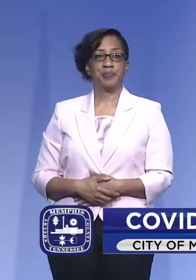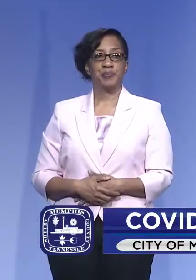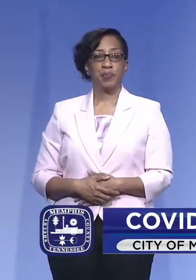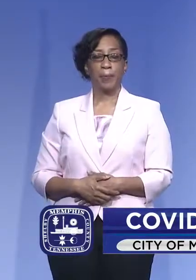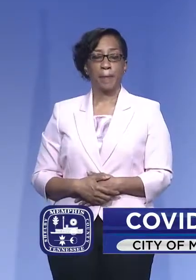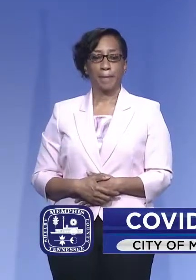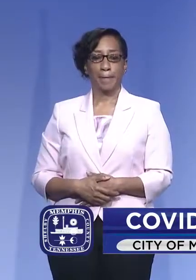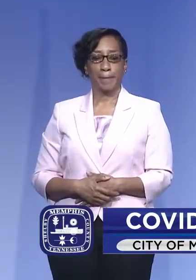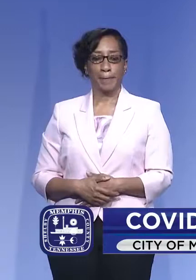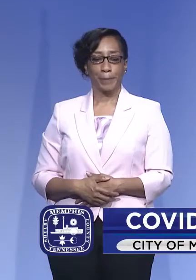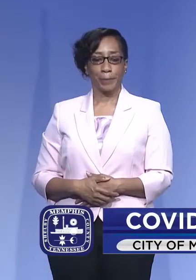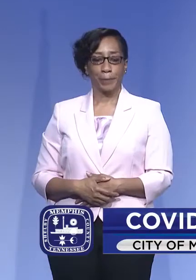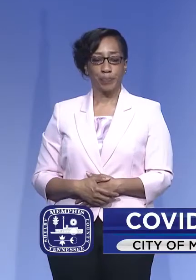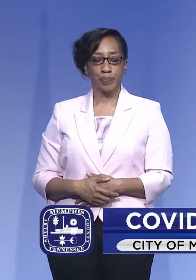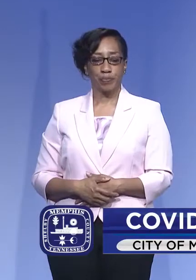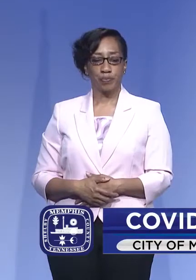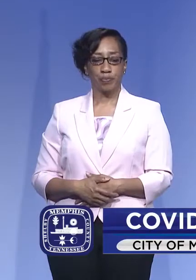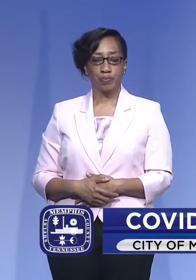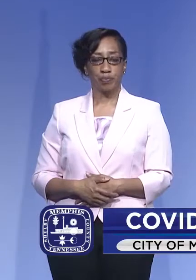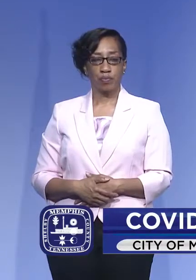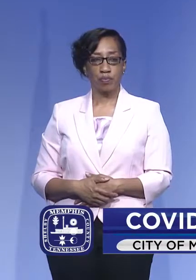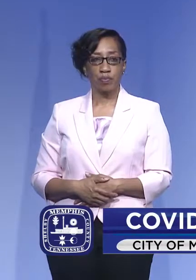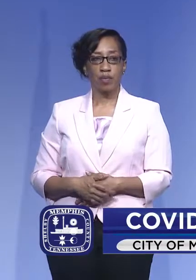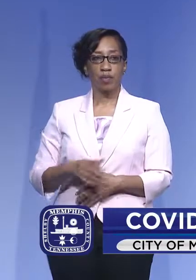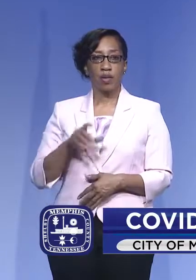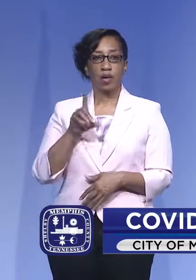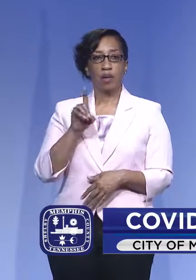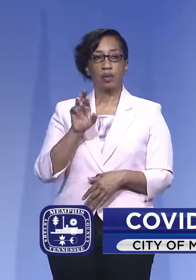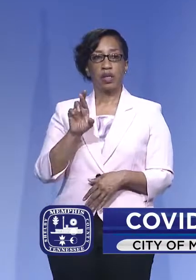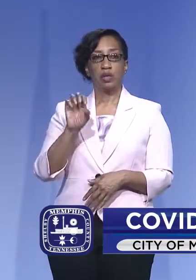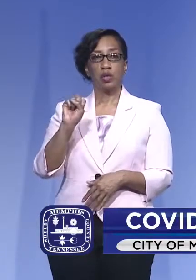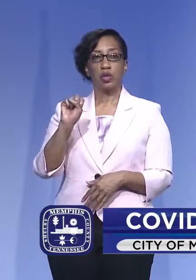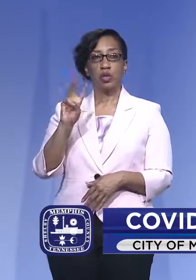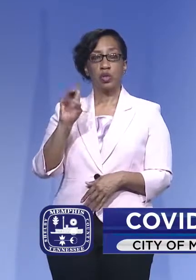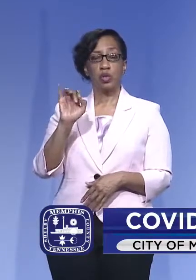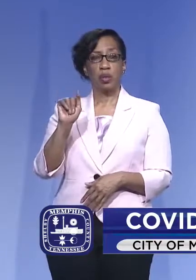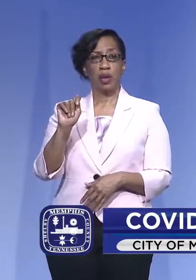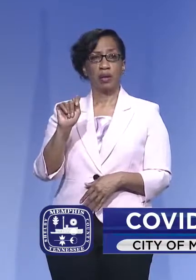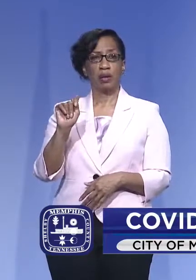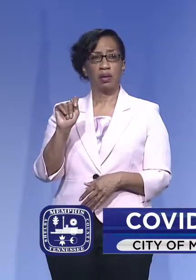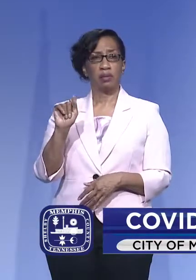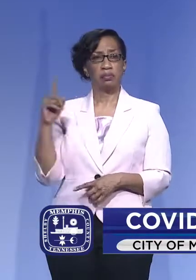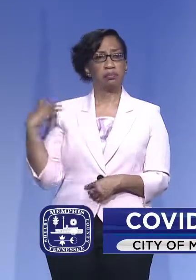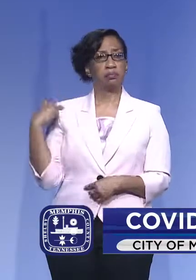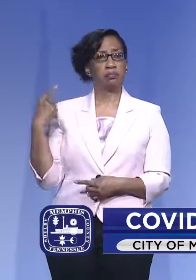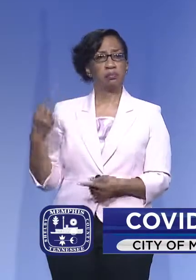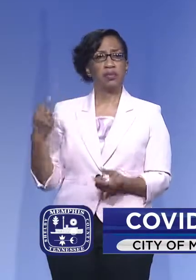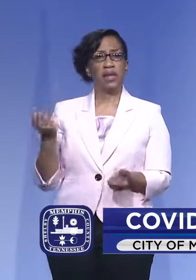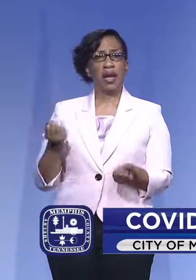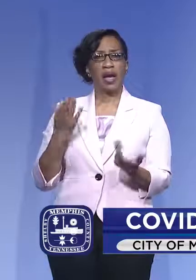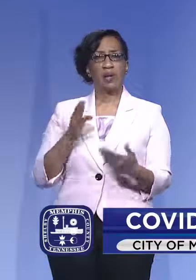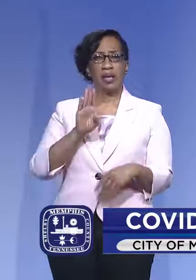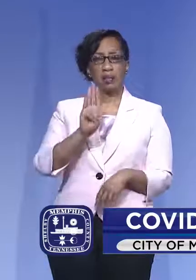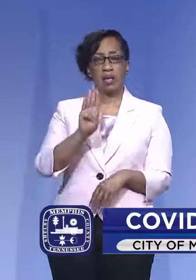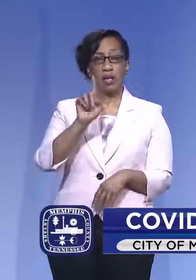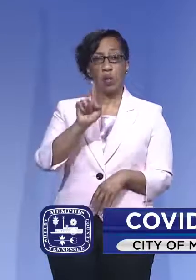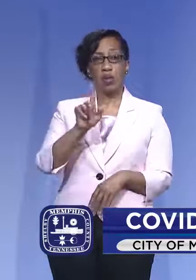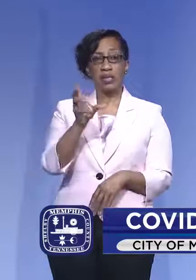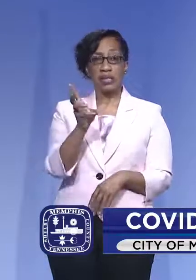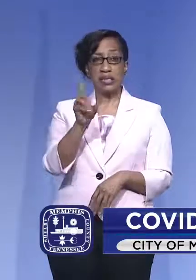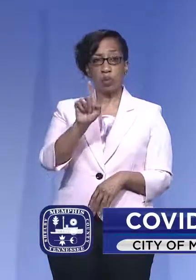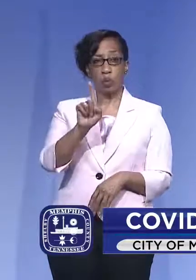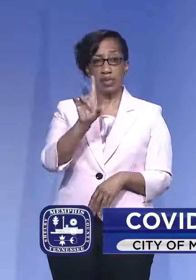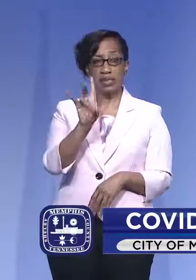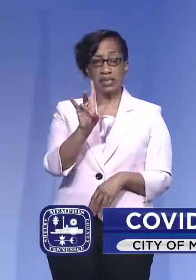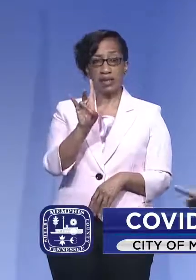And as a follow-up, Dr. Sweat, how many cases of B1617 have